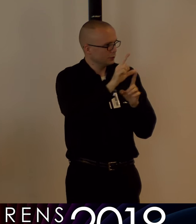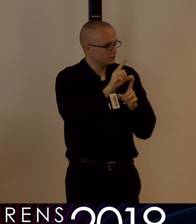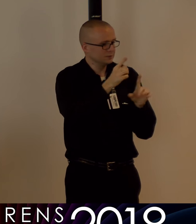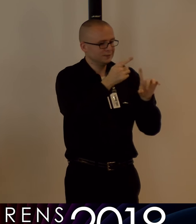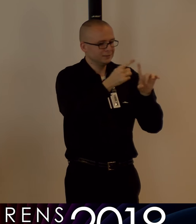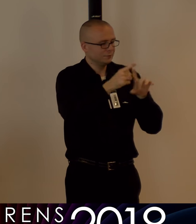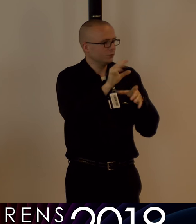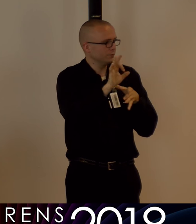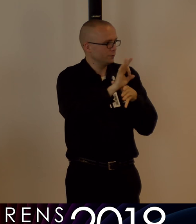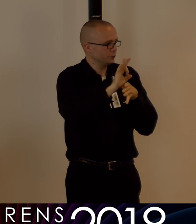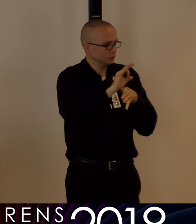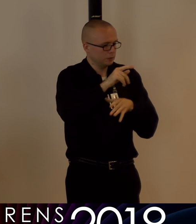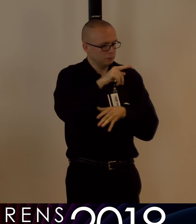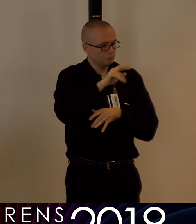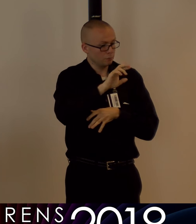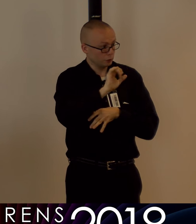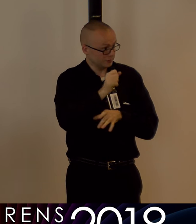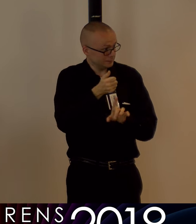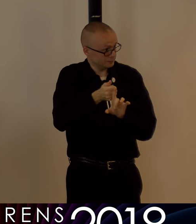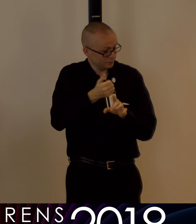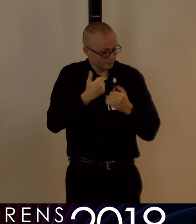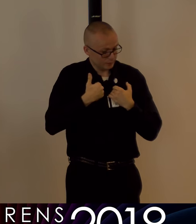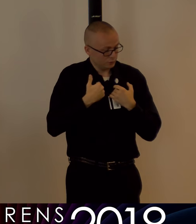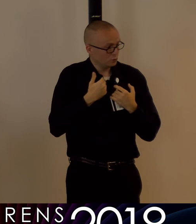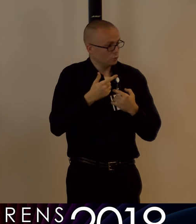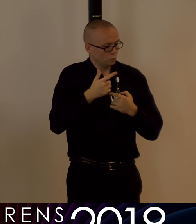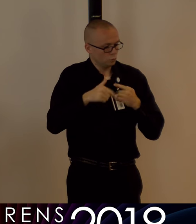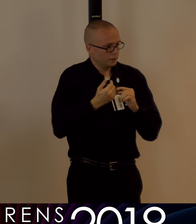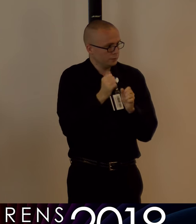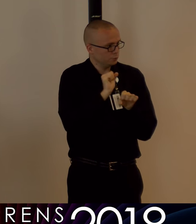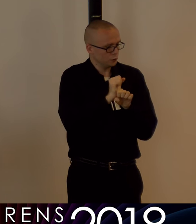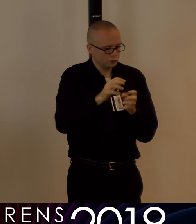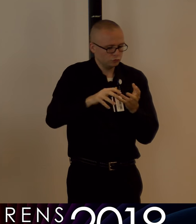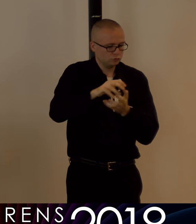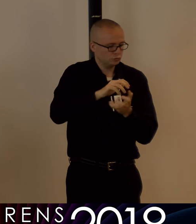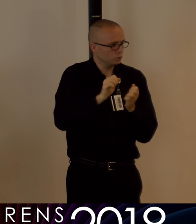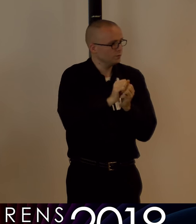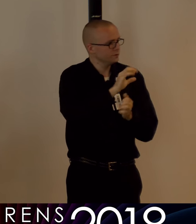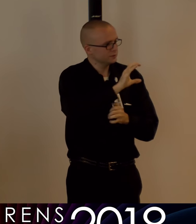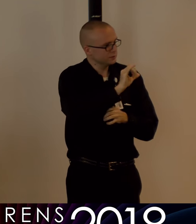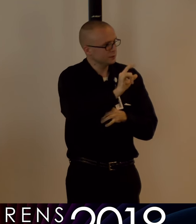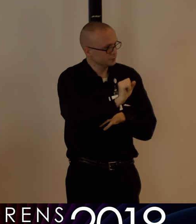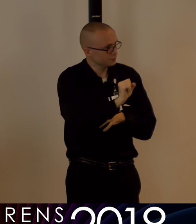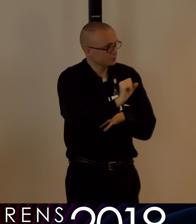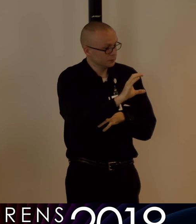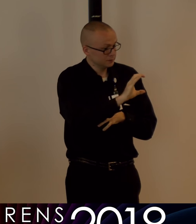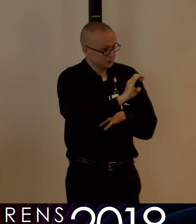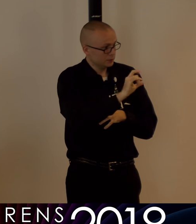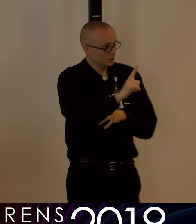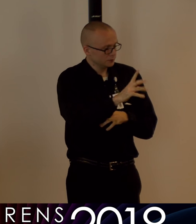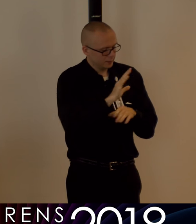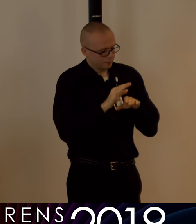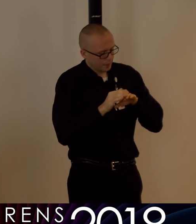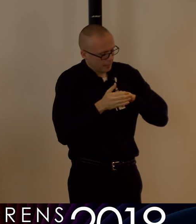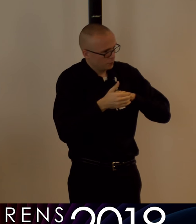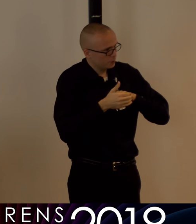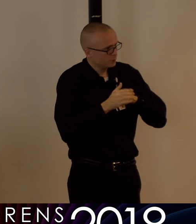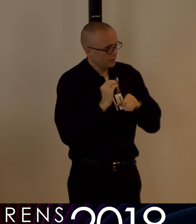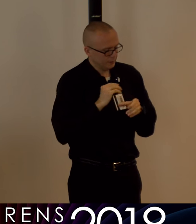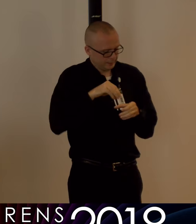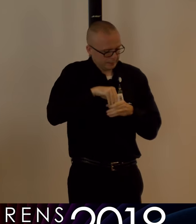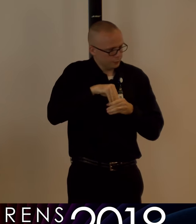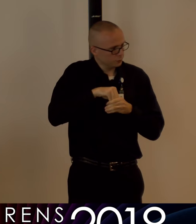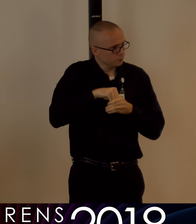functions that the protein has when it works in cells. So, you know, cells have an outer membrane and then they have an